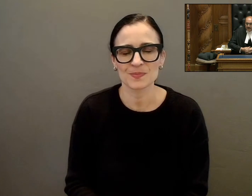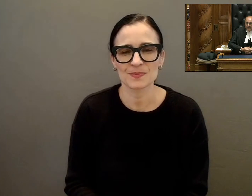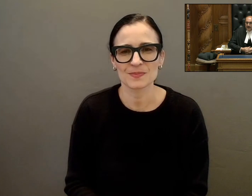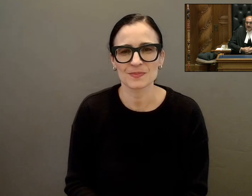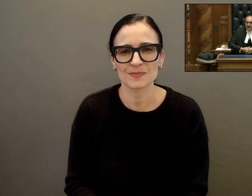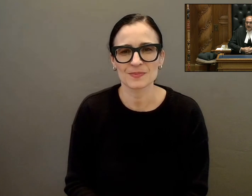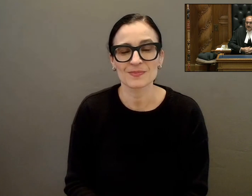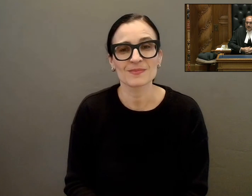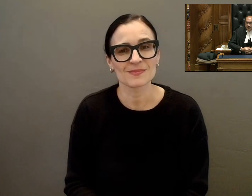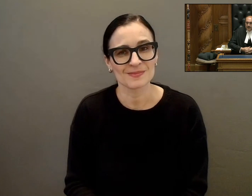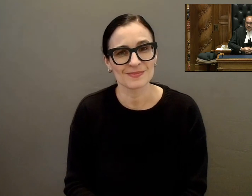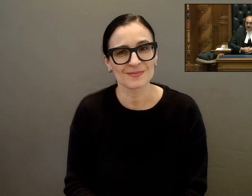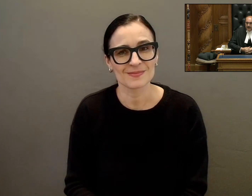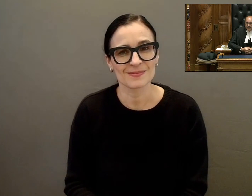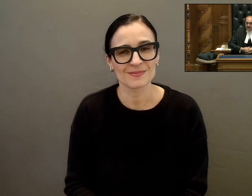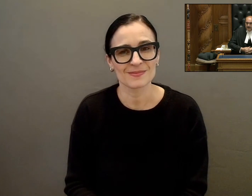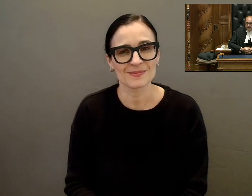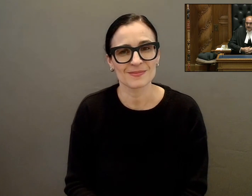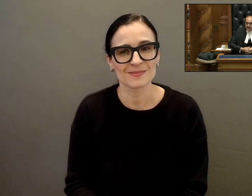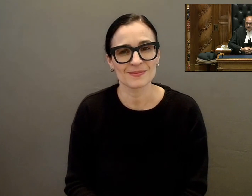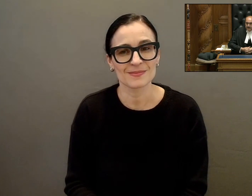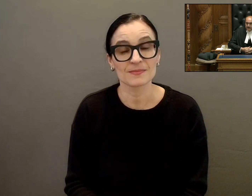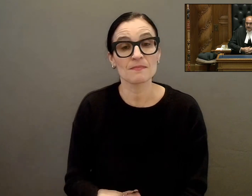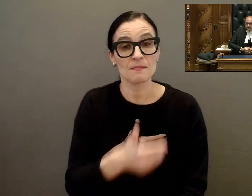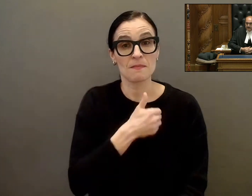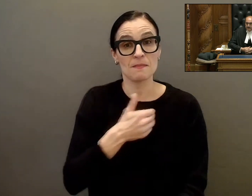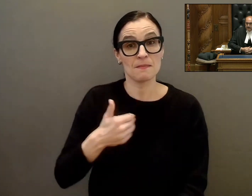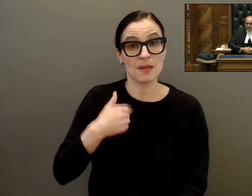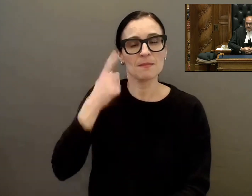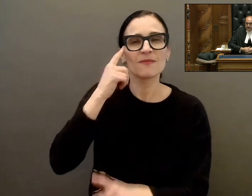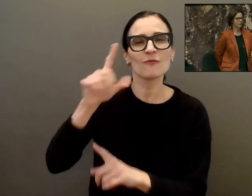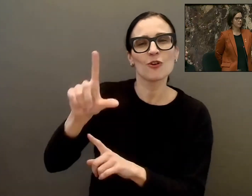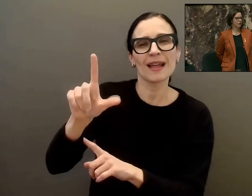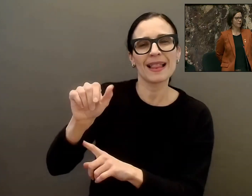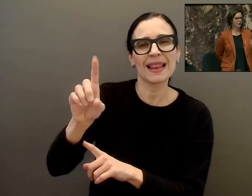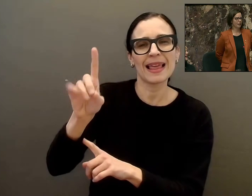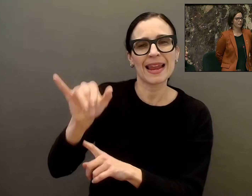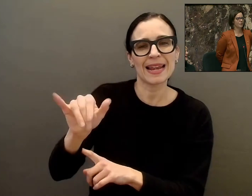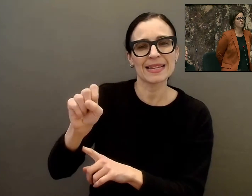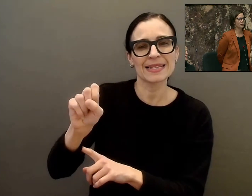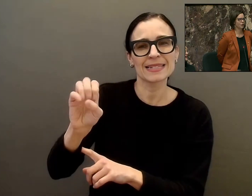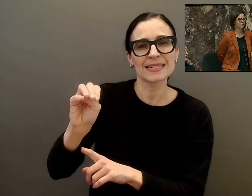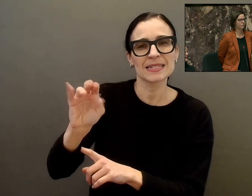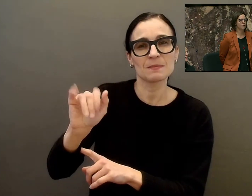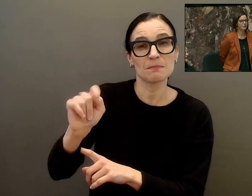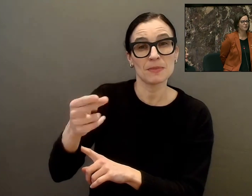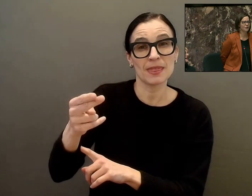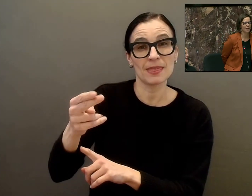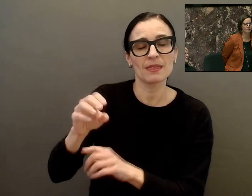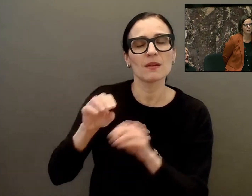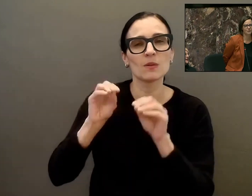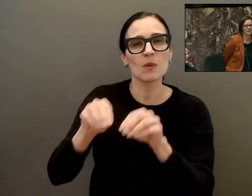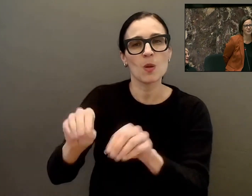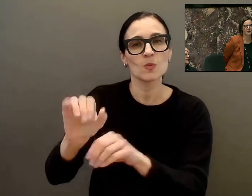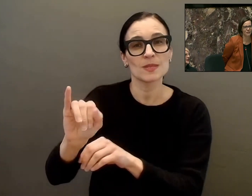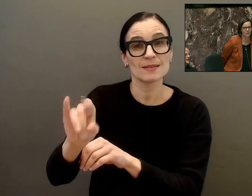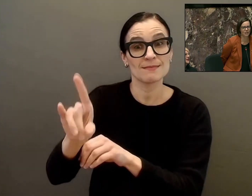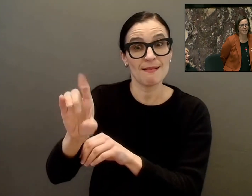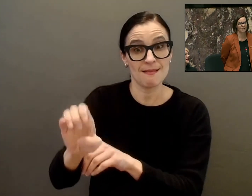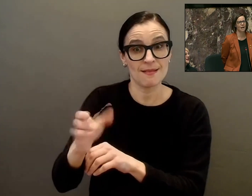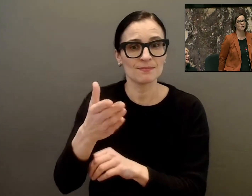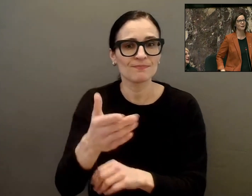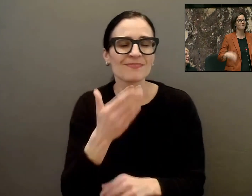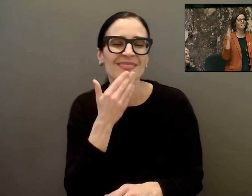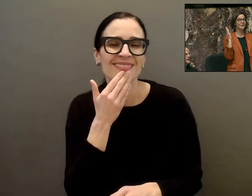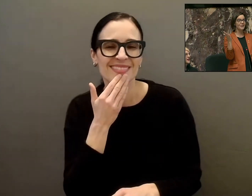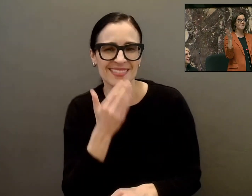Member for Ladysmith Oceanside. Thank you, Honourable Speaker. I want to start by thanking the Minister of Forests for allowing me to do this introduction today.